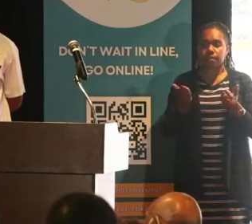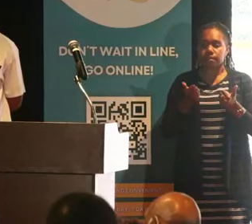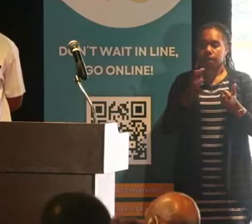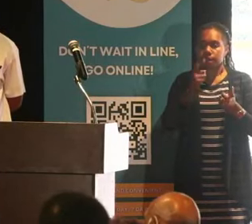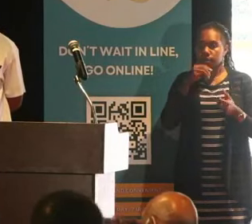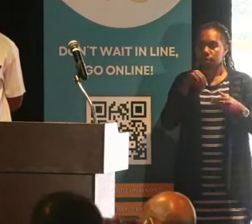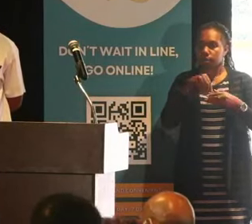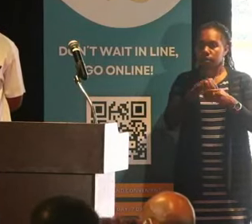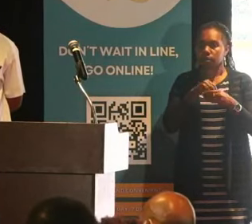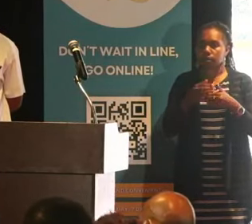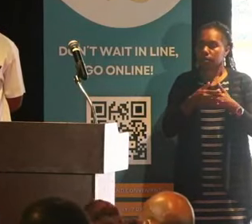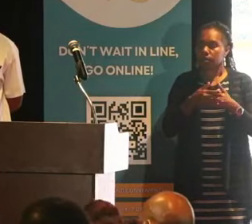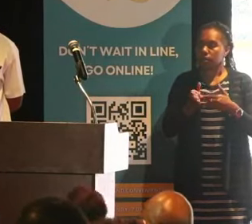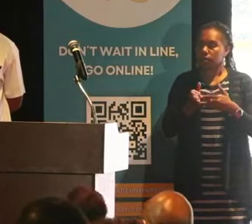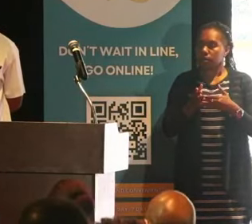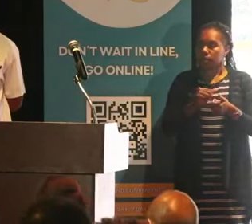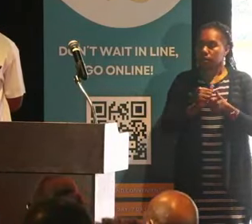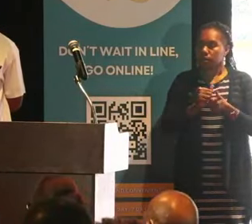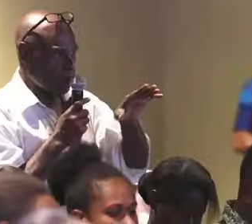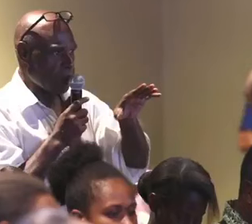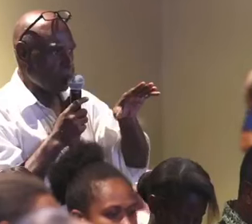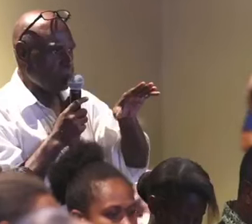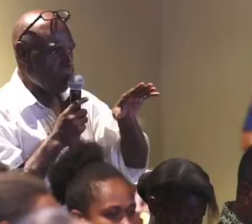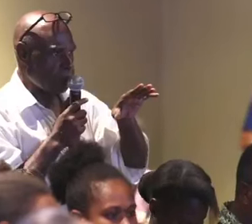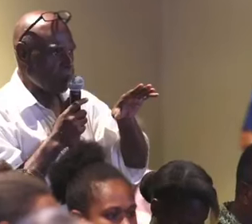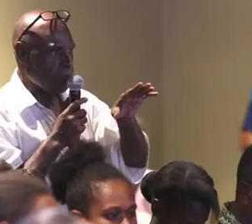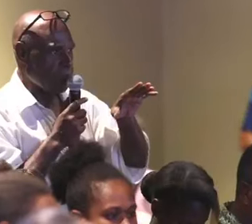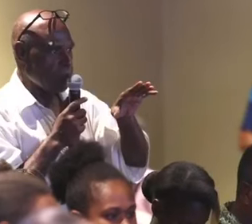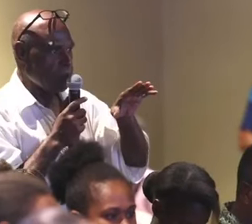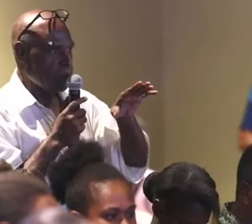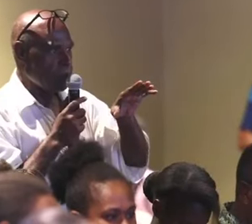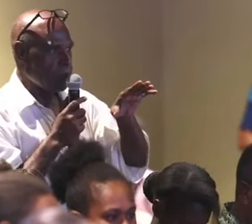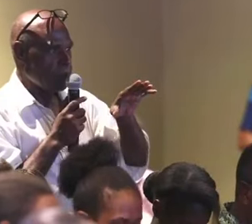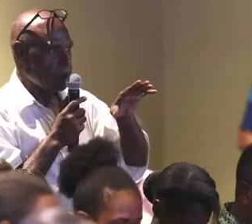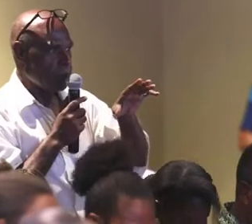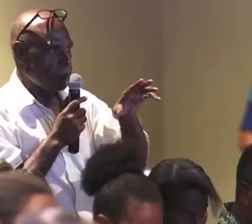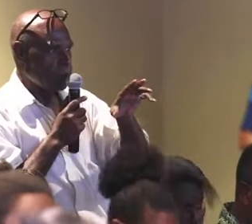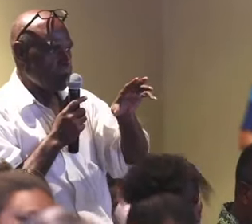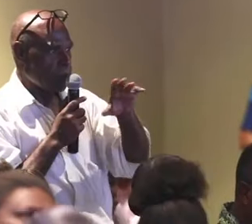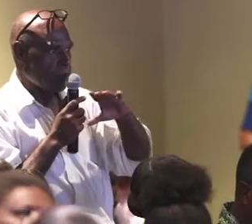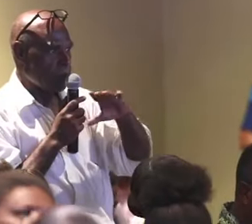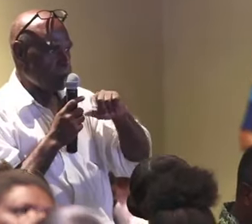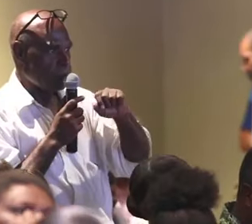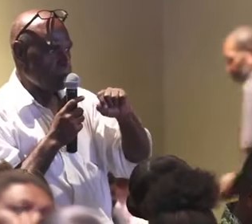versus, say, XYZ PMV